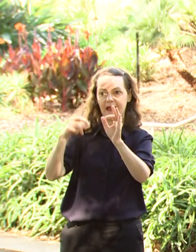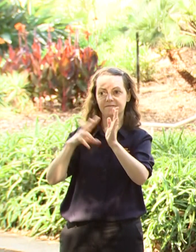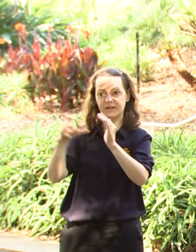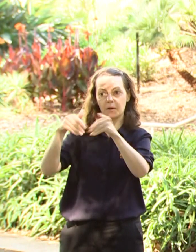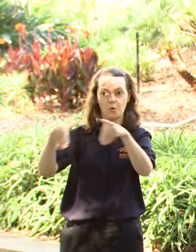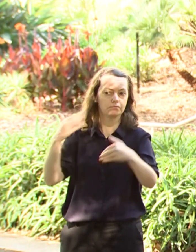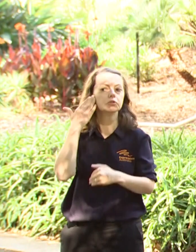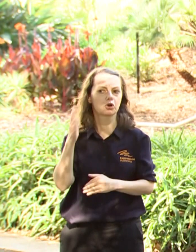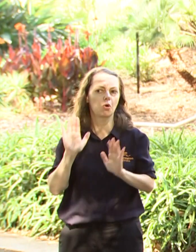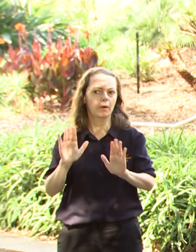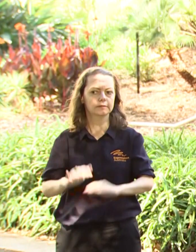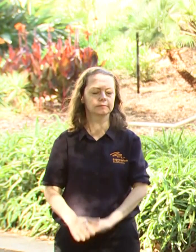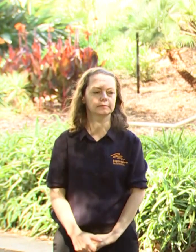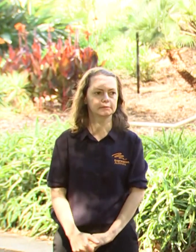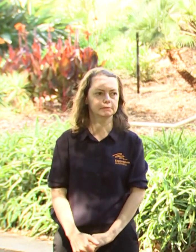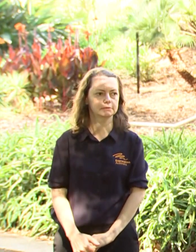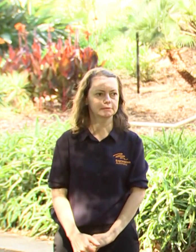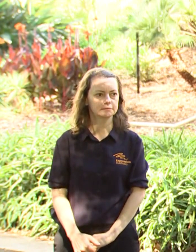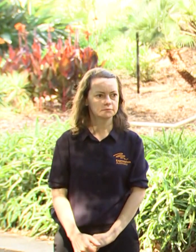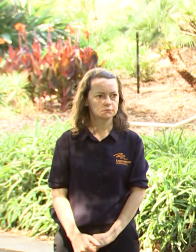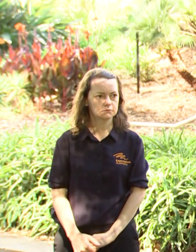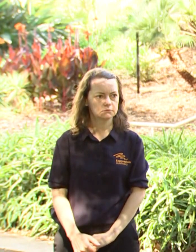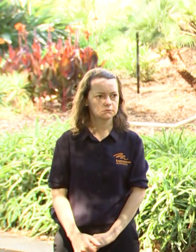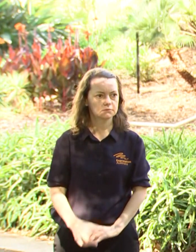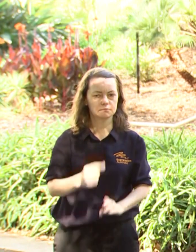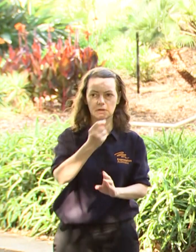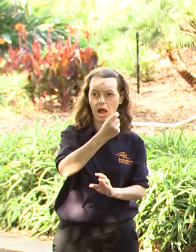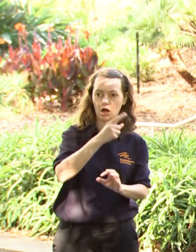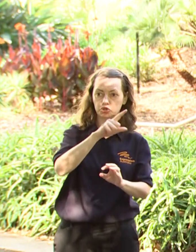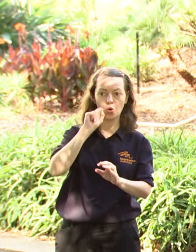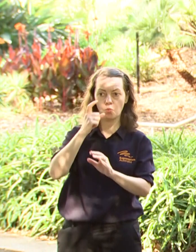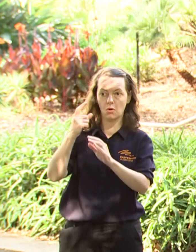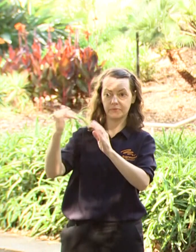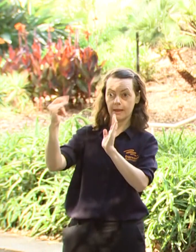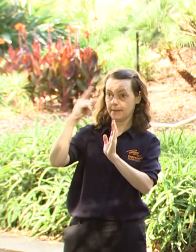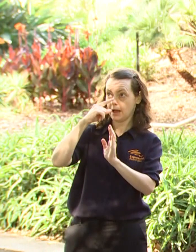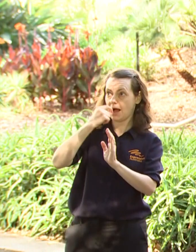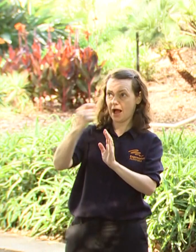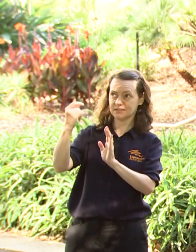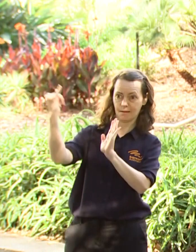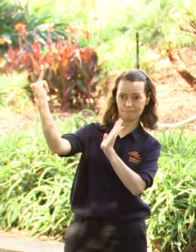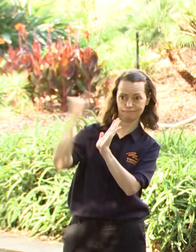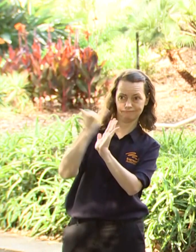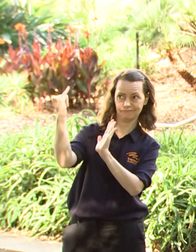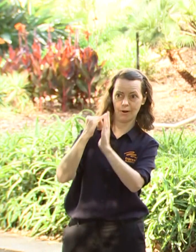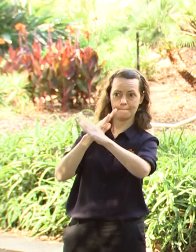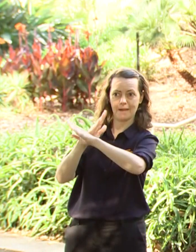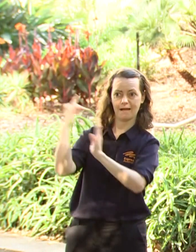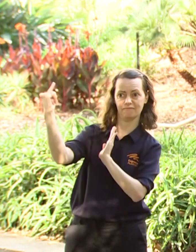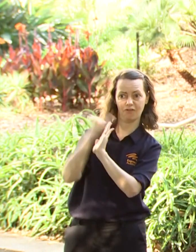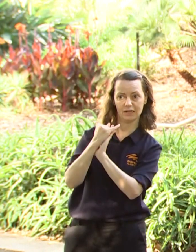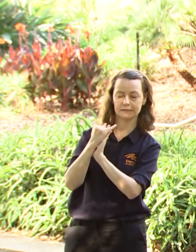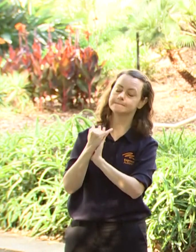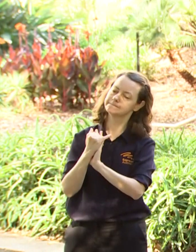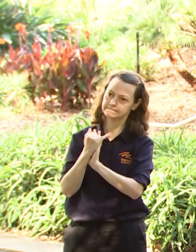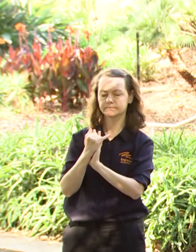that to people. In the meantime, would you like to stop Sorry. flights coming from Queensland in the meantime? Well, part of it is to properly ascertain how many people they've